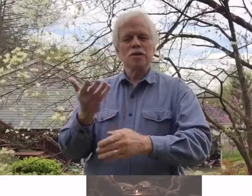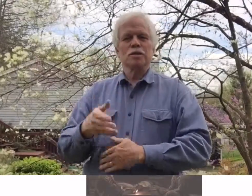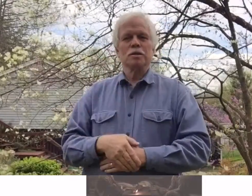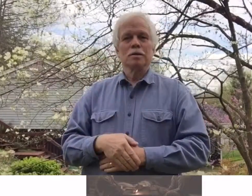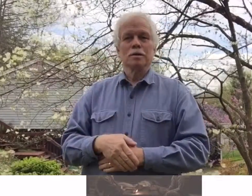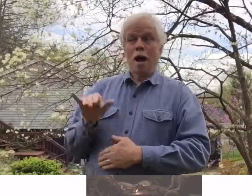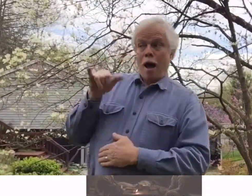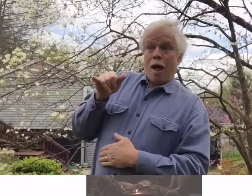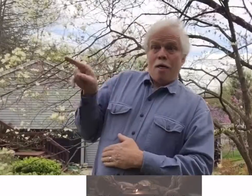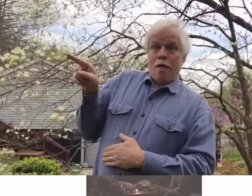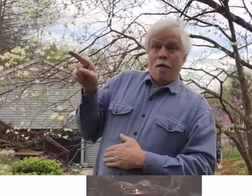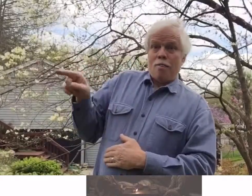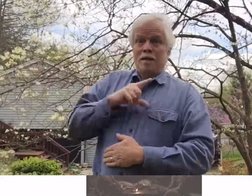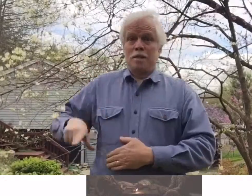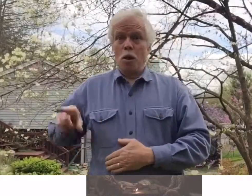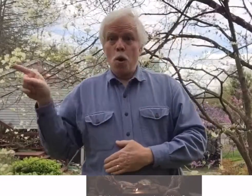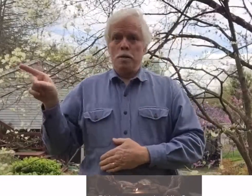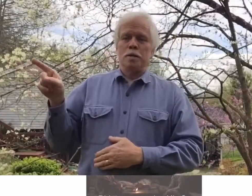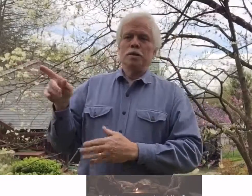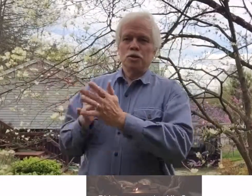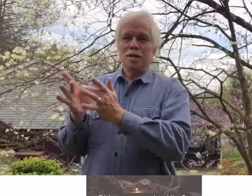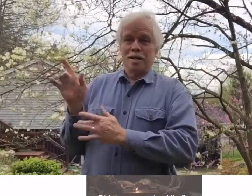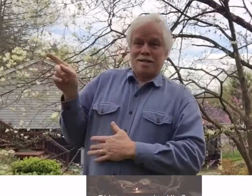fish. That's the Lord, Jesus.